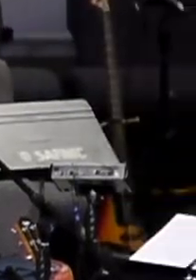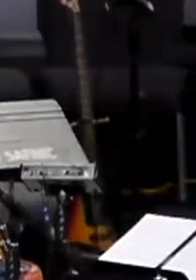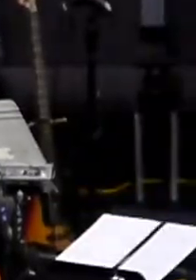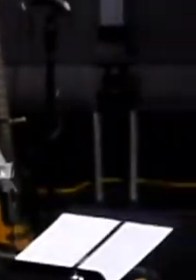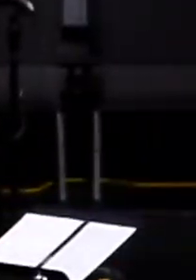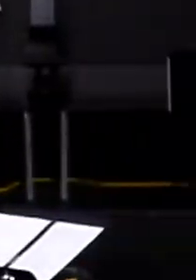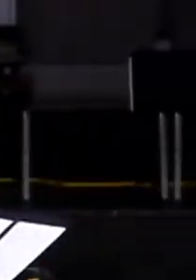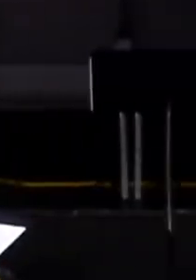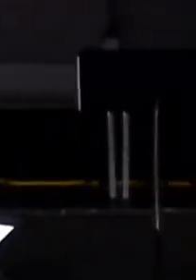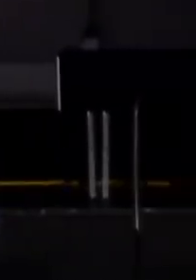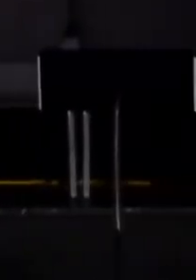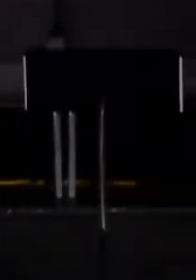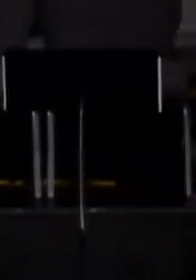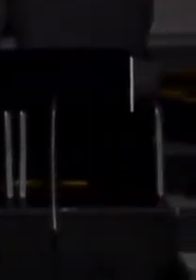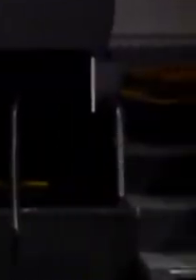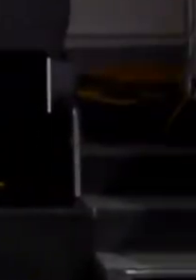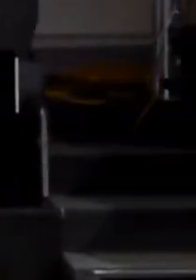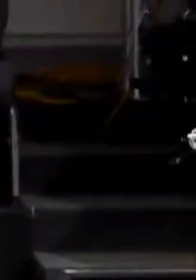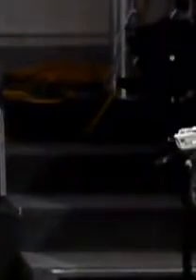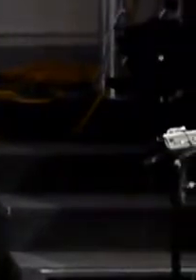you. Always.